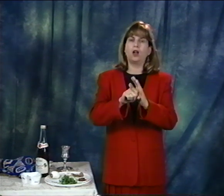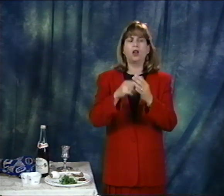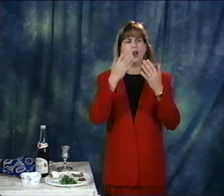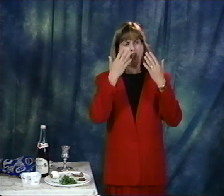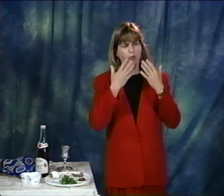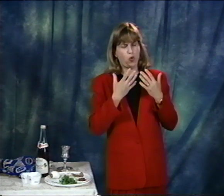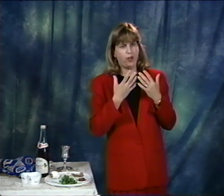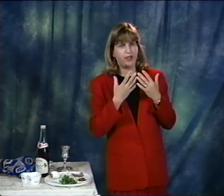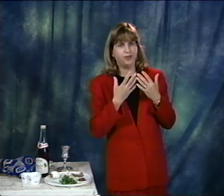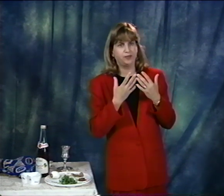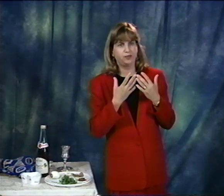The egg is a symbol